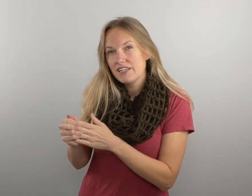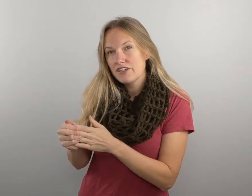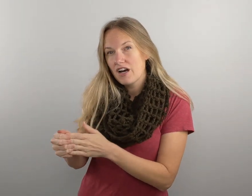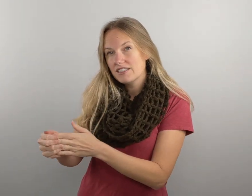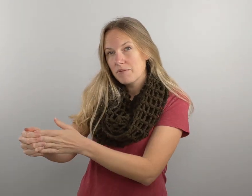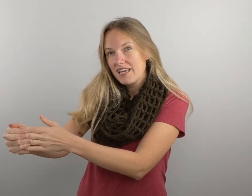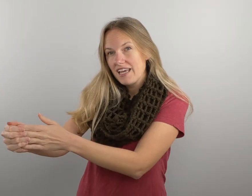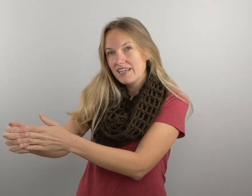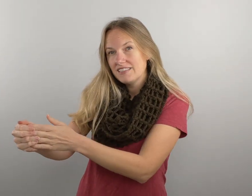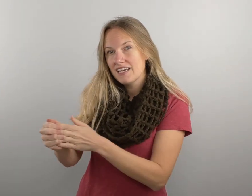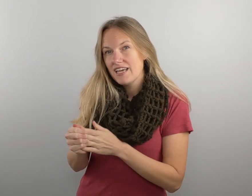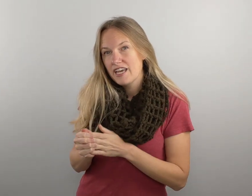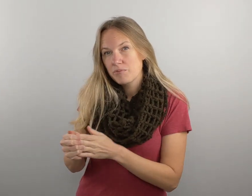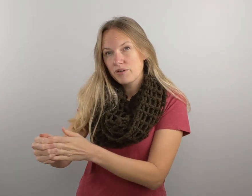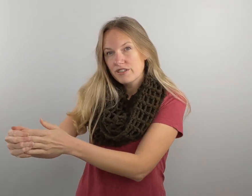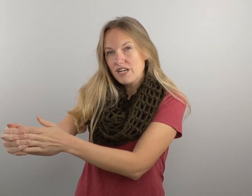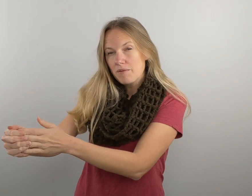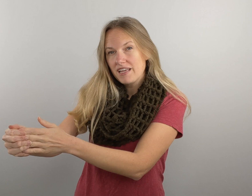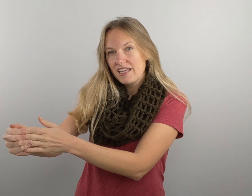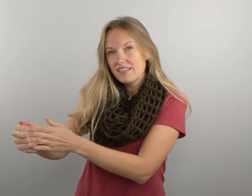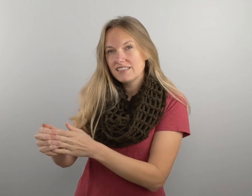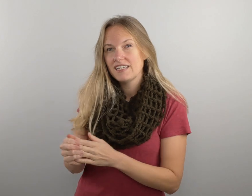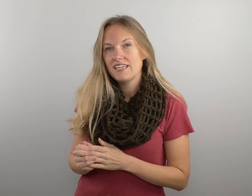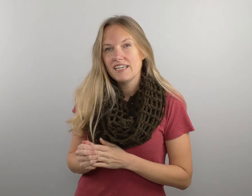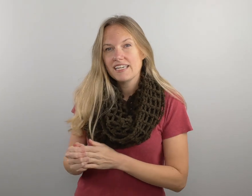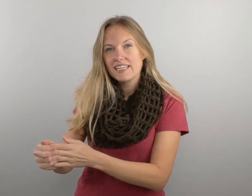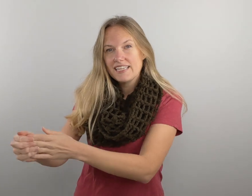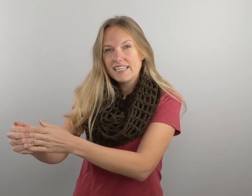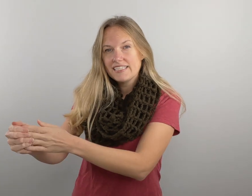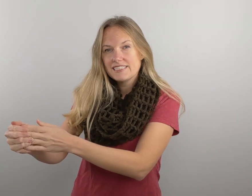your non-dominant hand and pull your dominant hand. He leads me